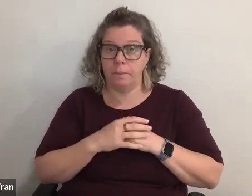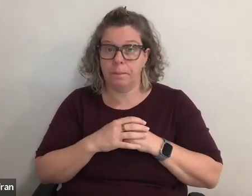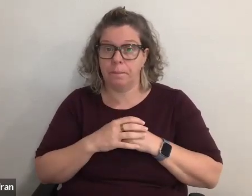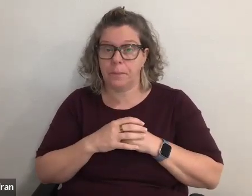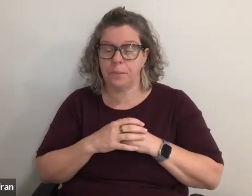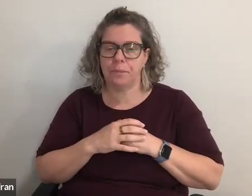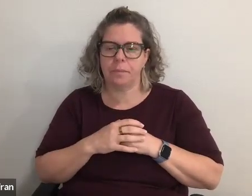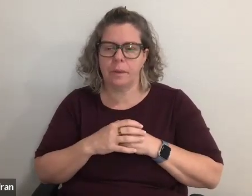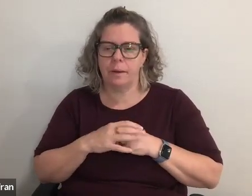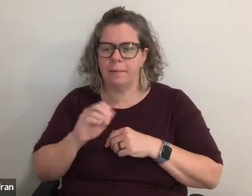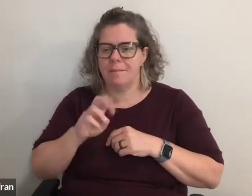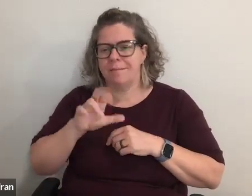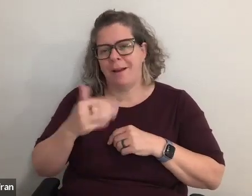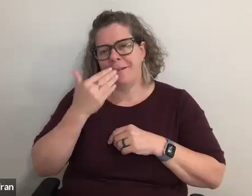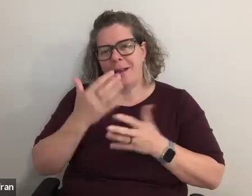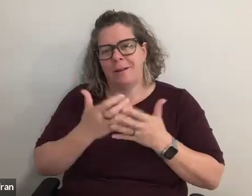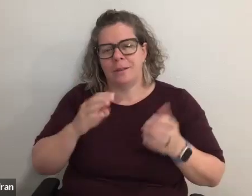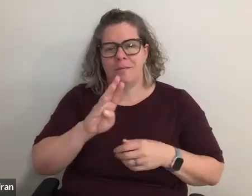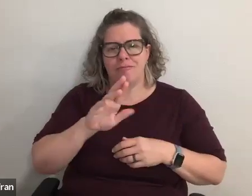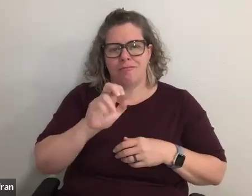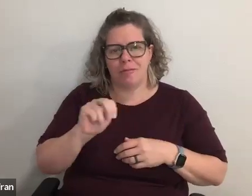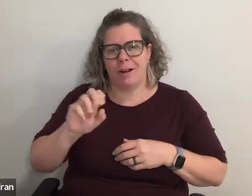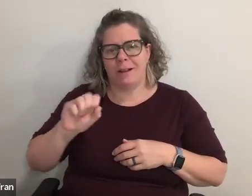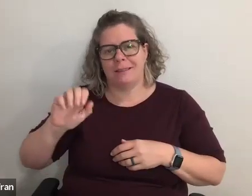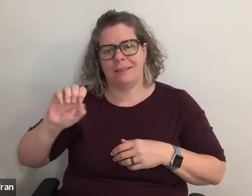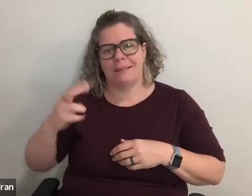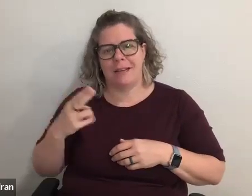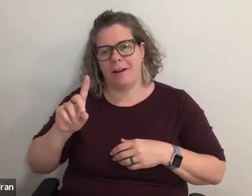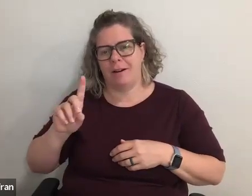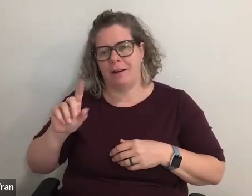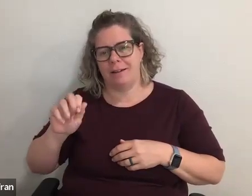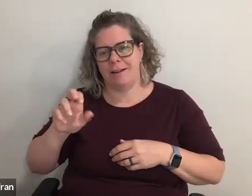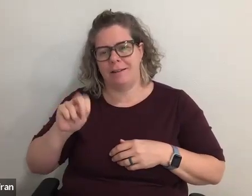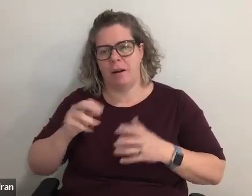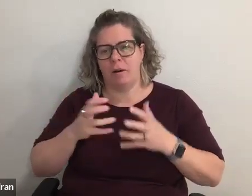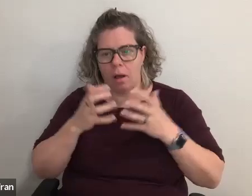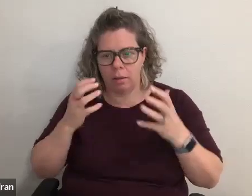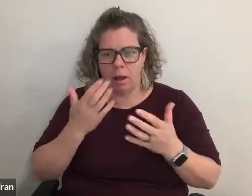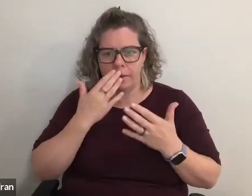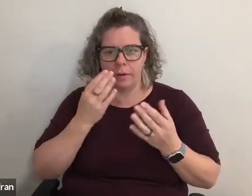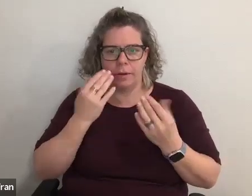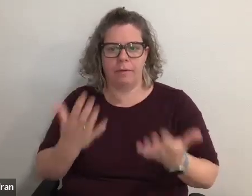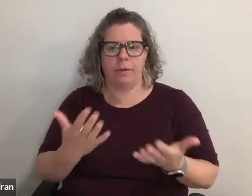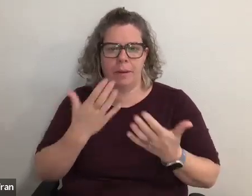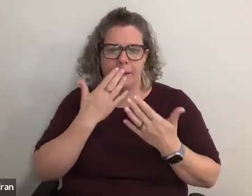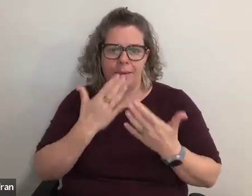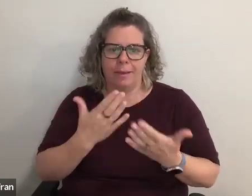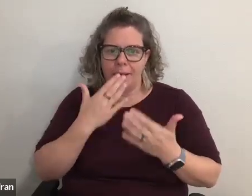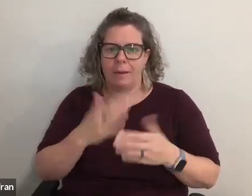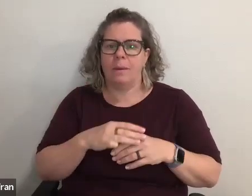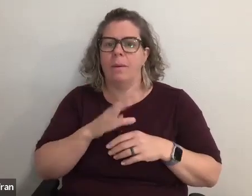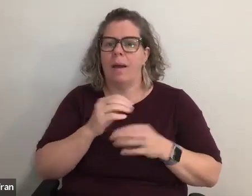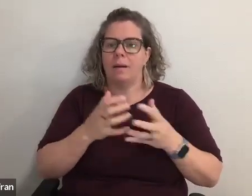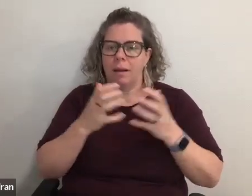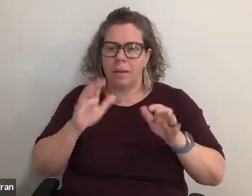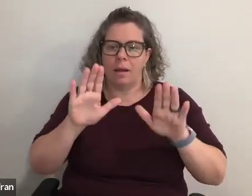Well, thank you so much, Brian, Sarah, and Daren. Wow, tons of information in this presentation and lots